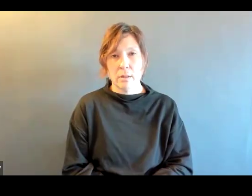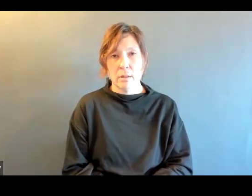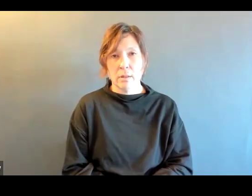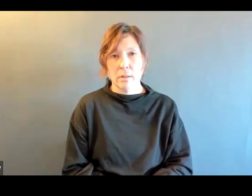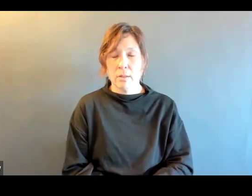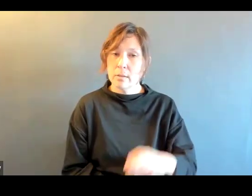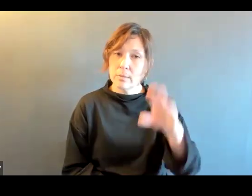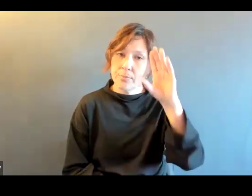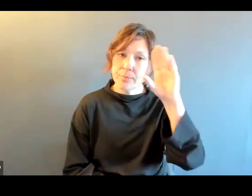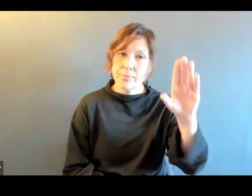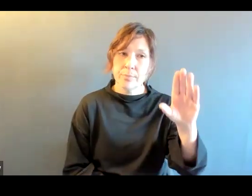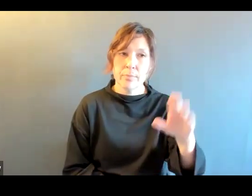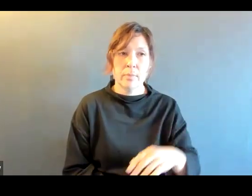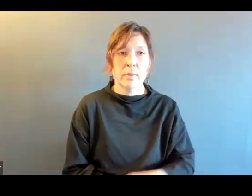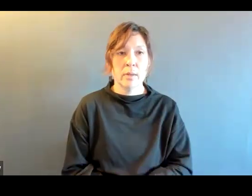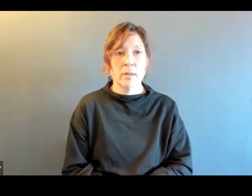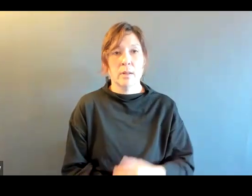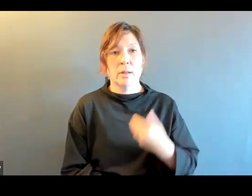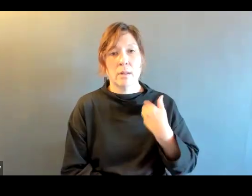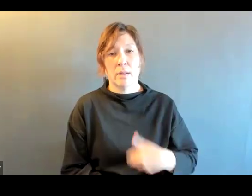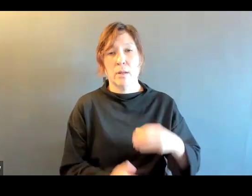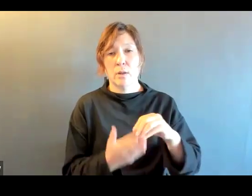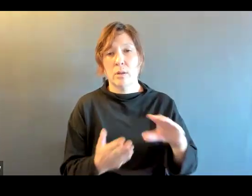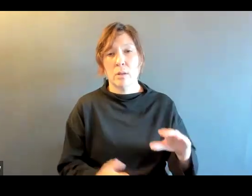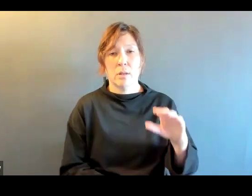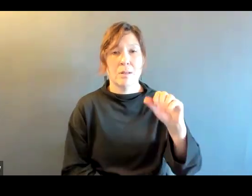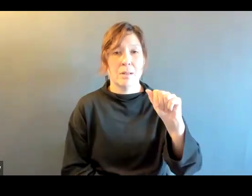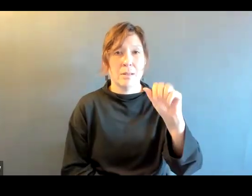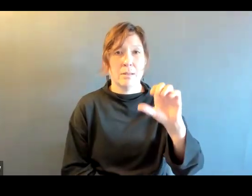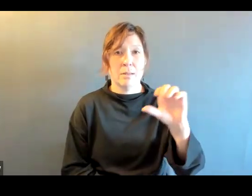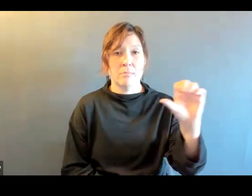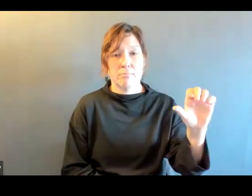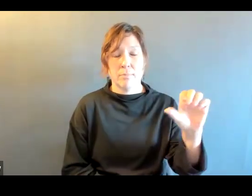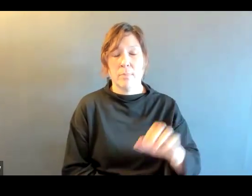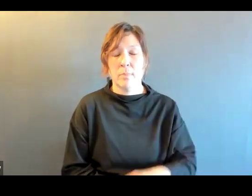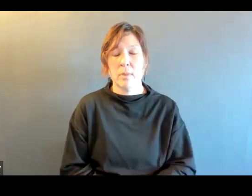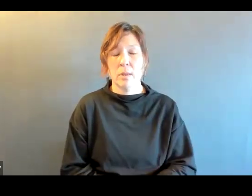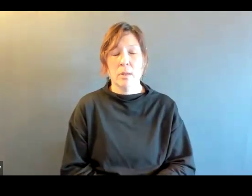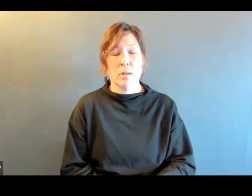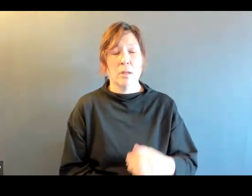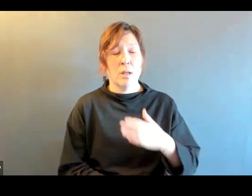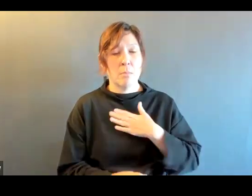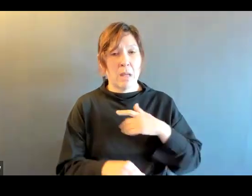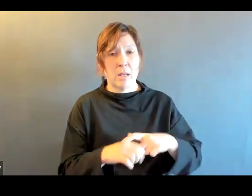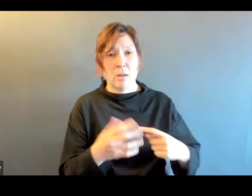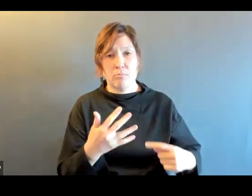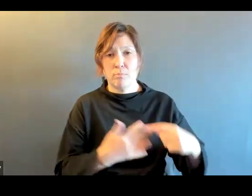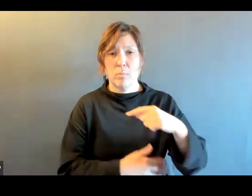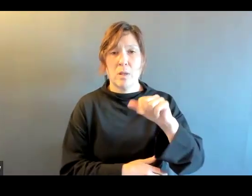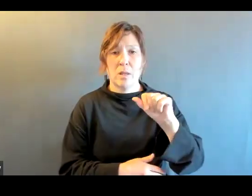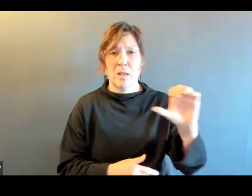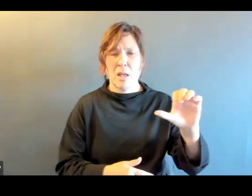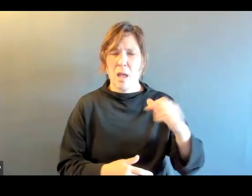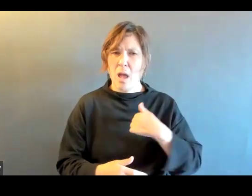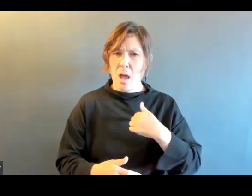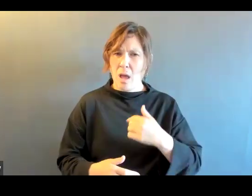Good evening, everybody. My name is Jasmine McGovern. I am a student at ACC. During my time at ACC, I have found my voice. I